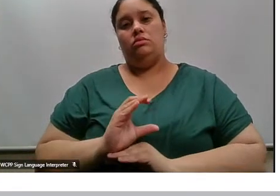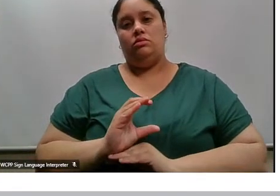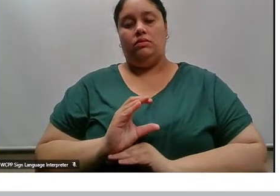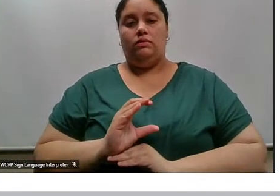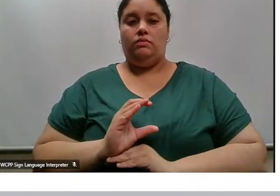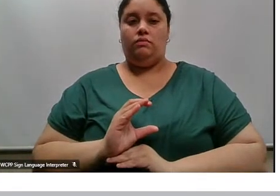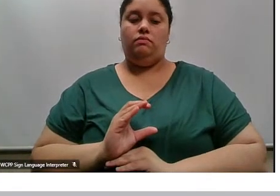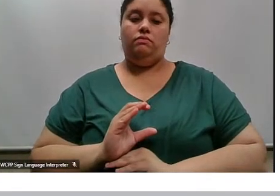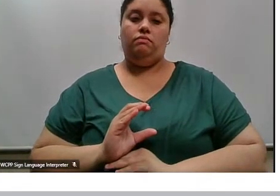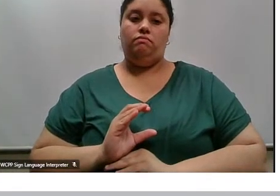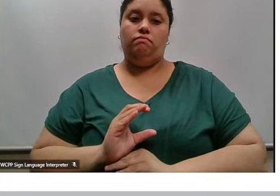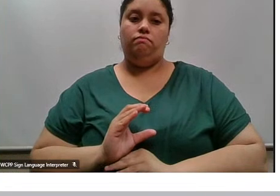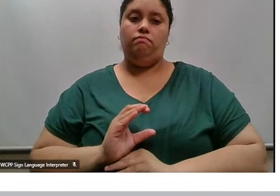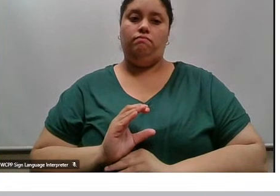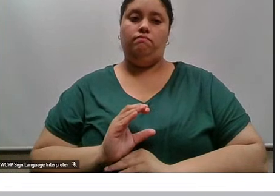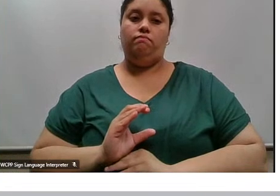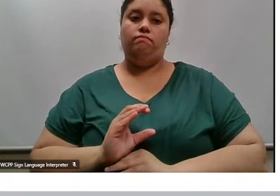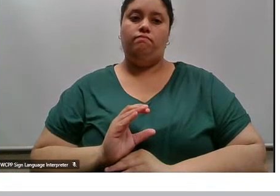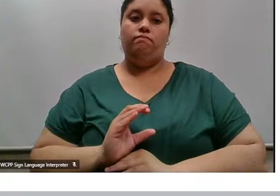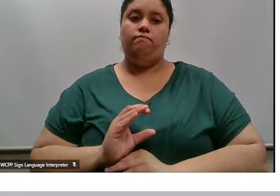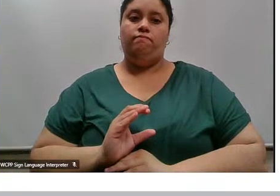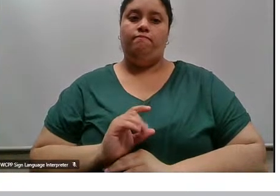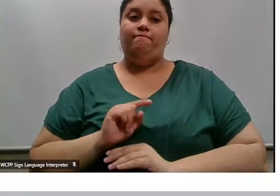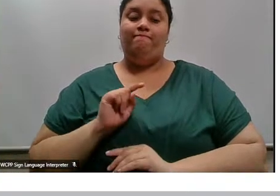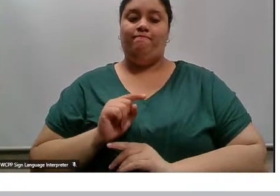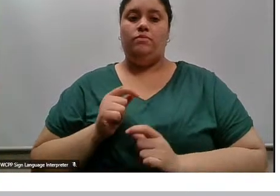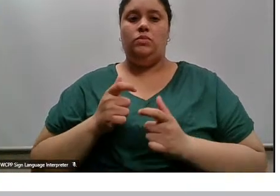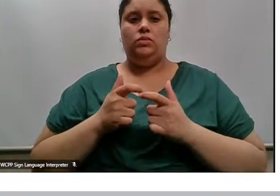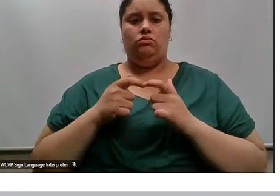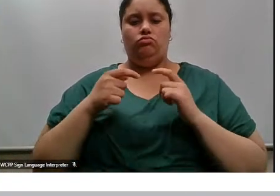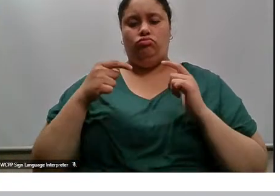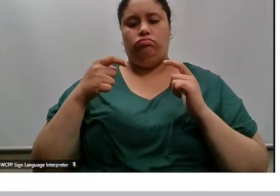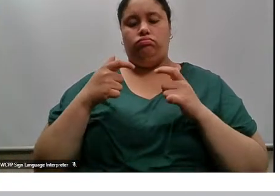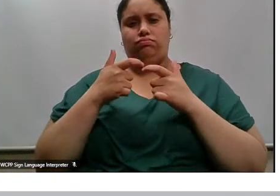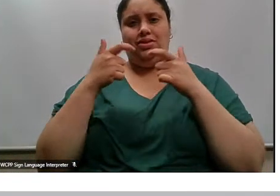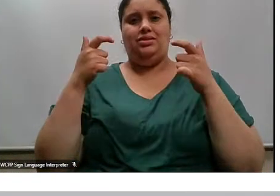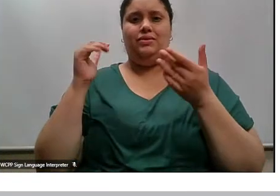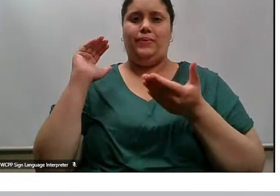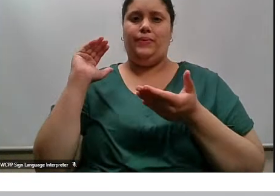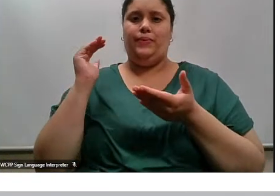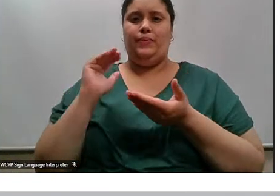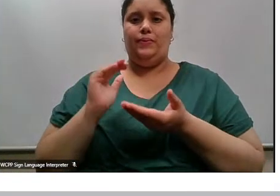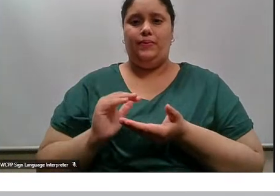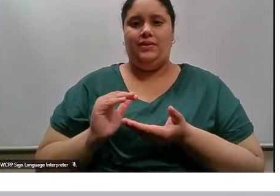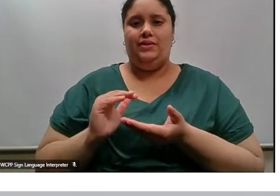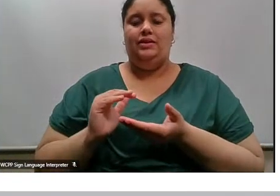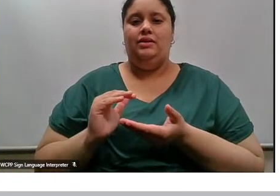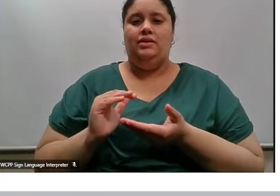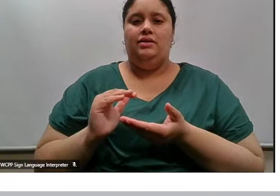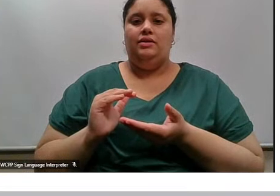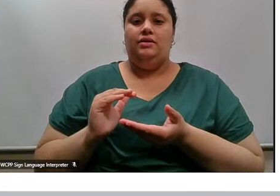That is quite a drastic decrease of